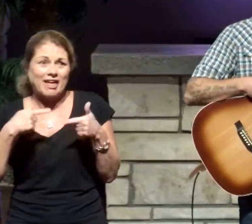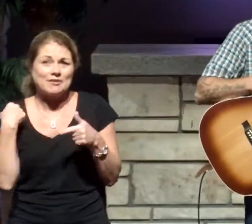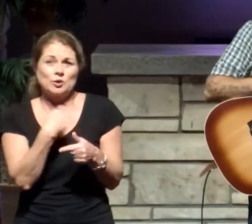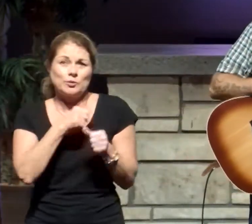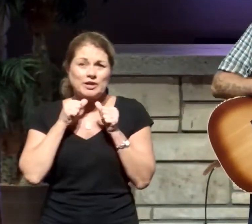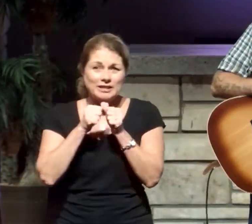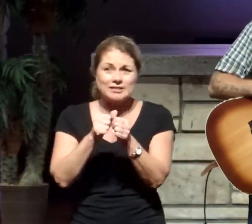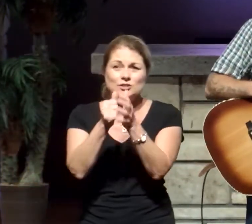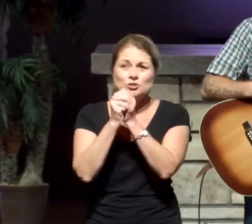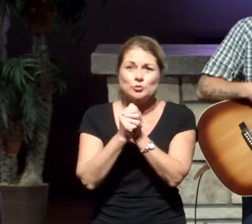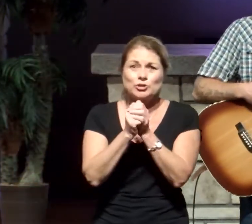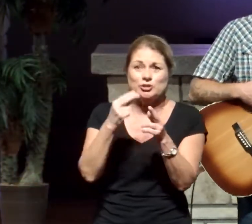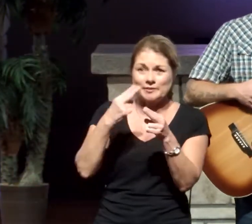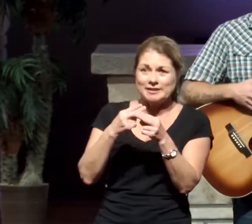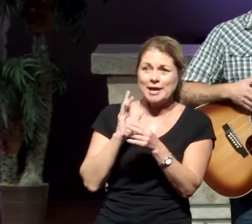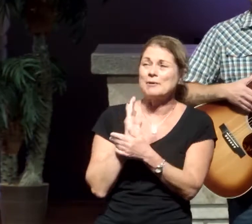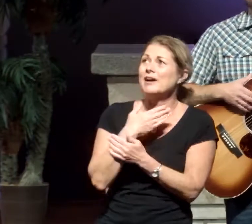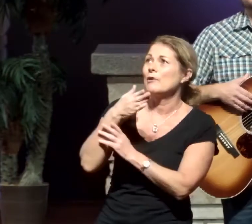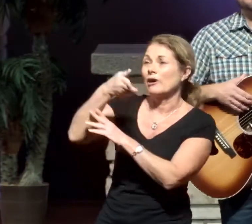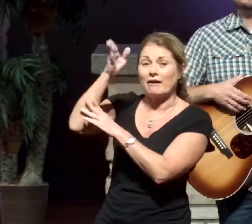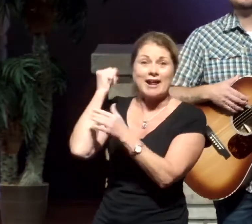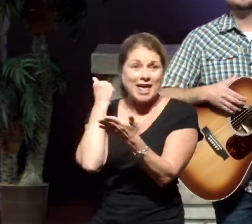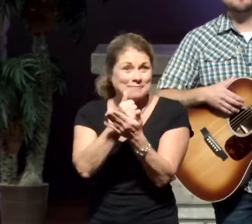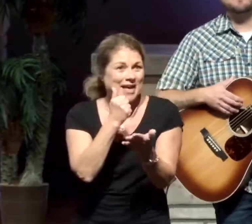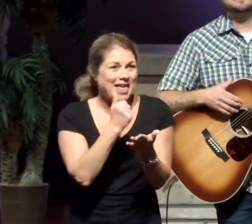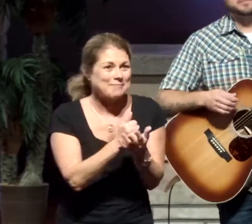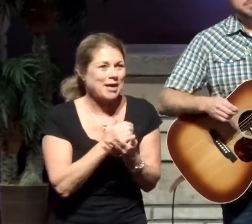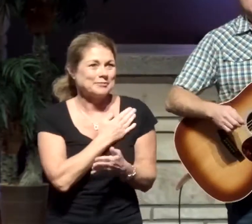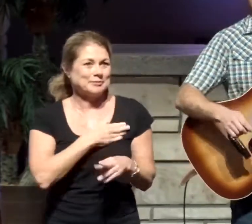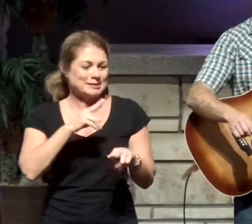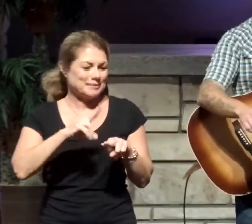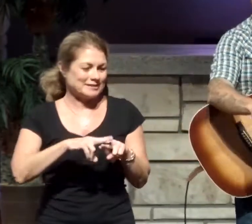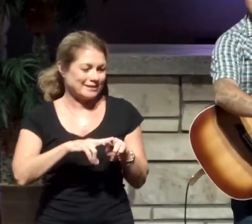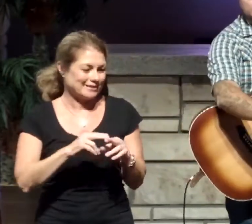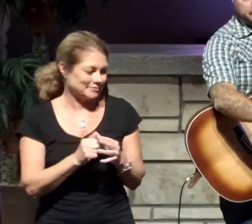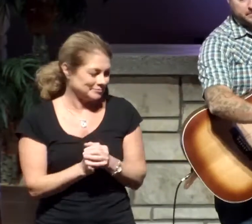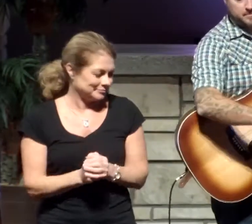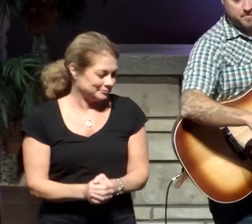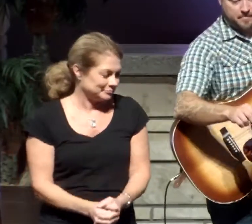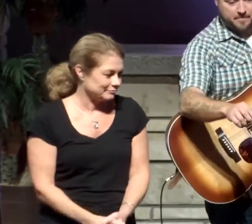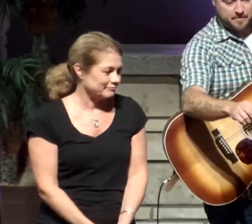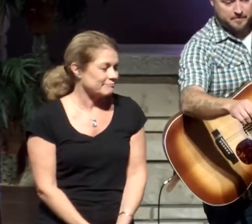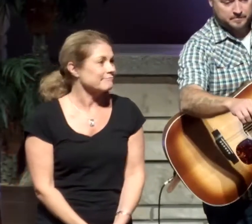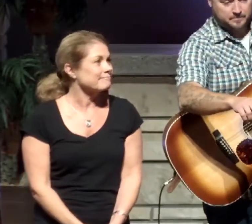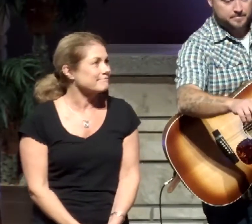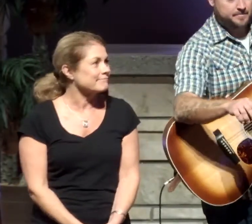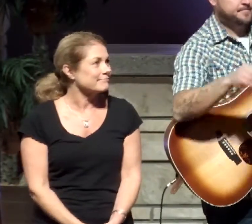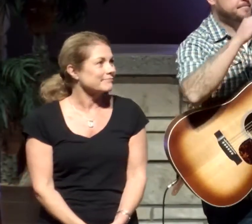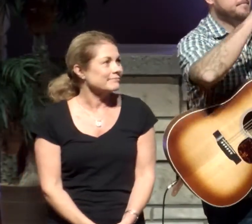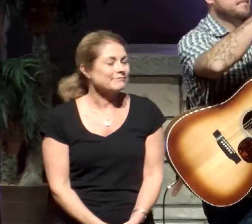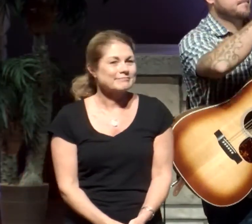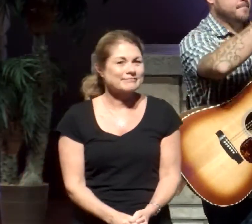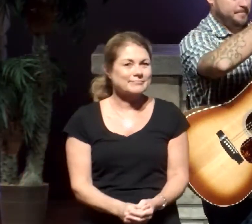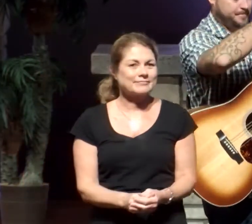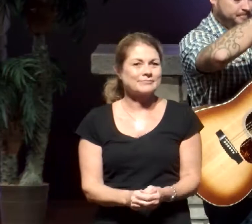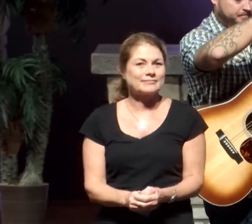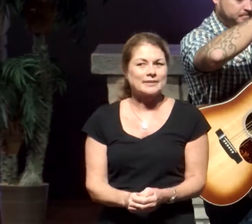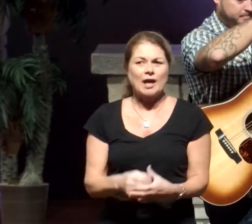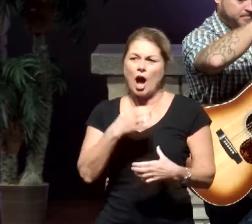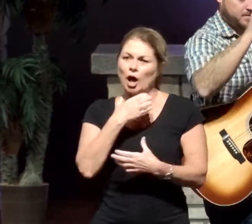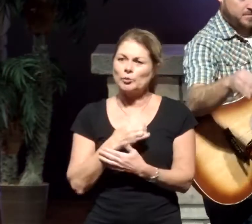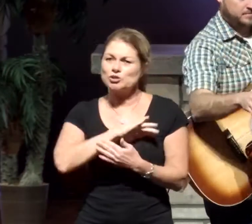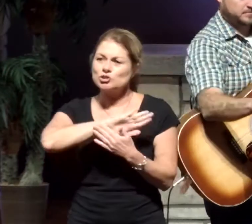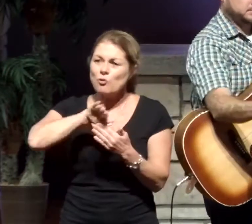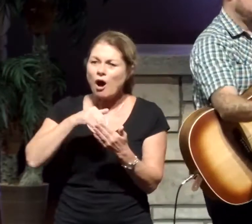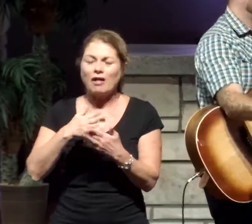Continue to worship the name of our God. Amen? Amen. Please be seated. I want to wish everybody here this morning a happy